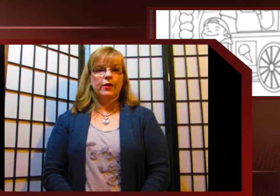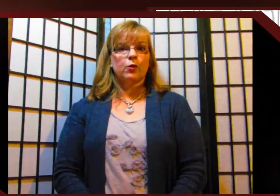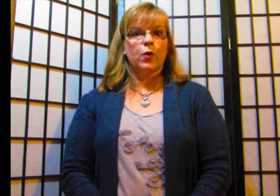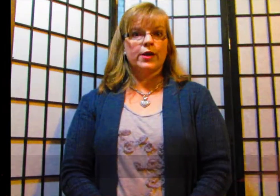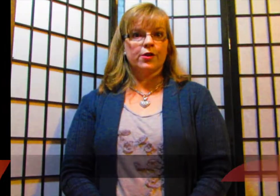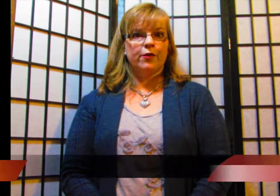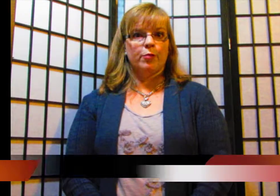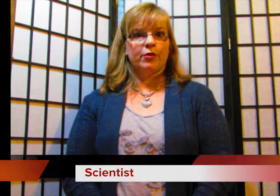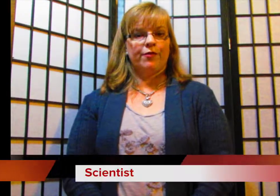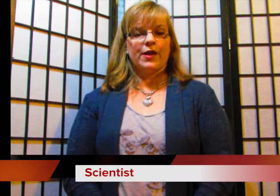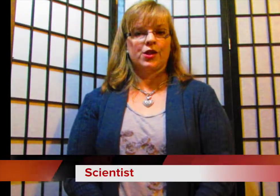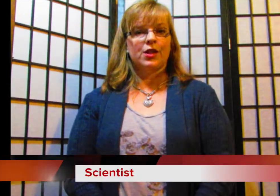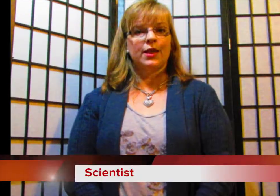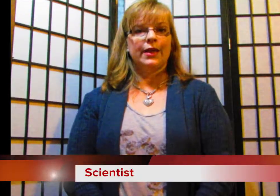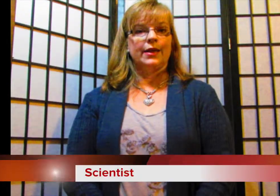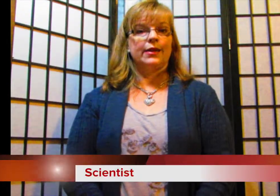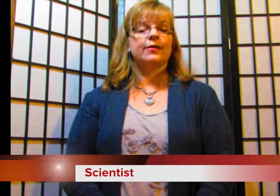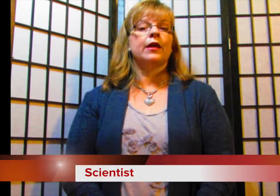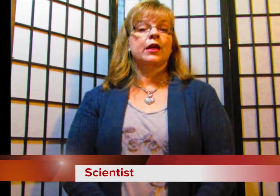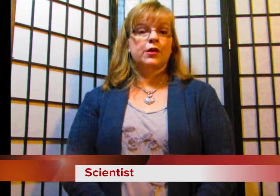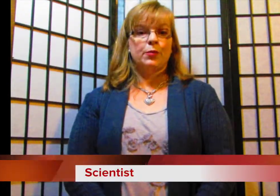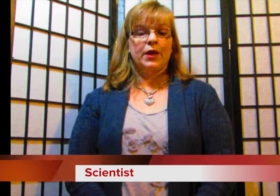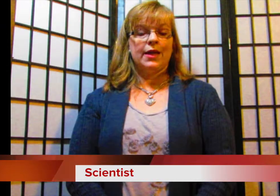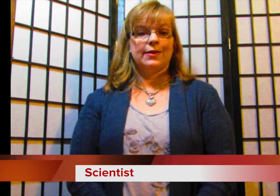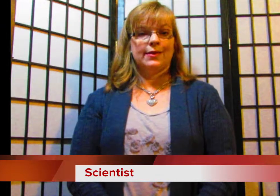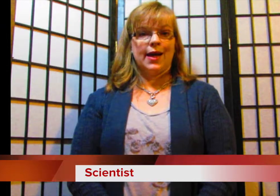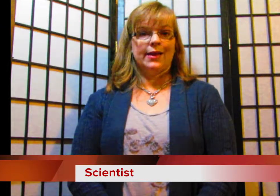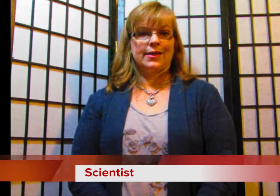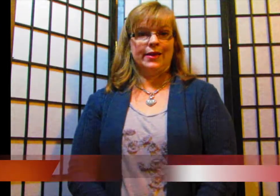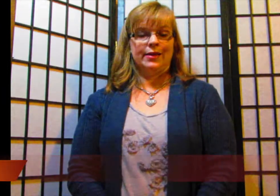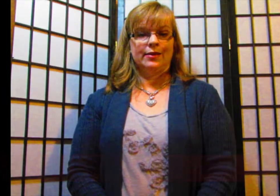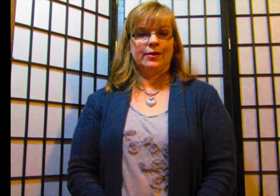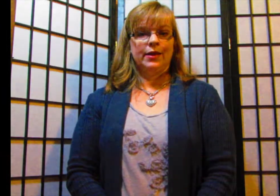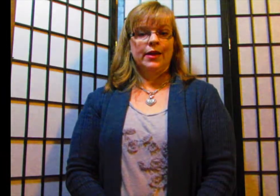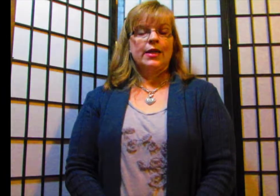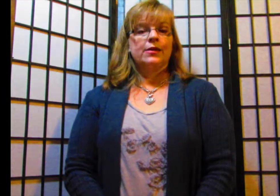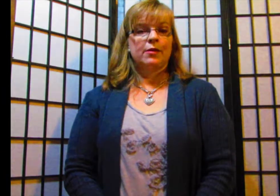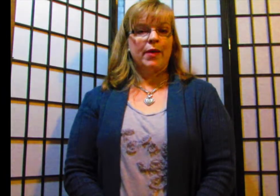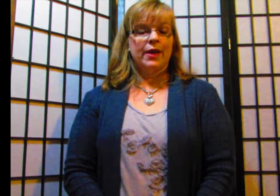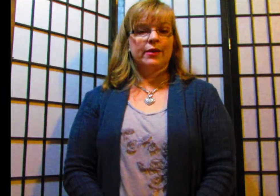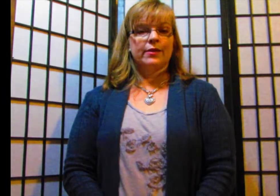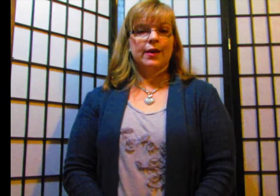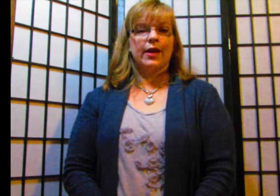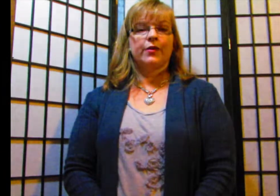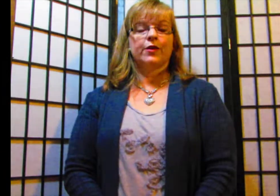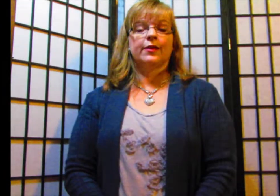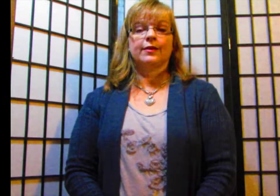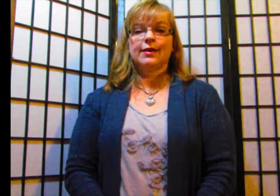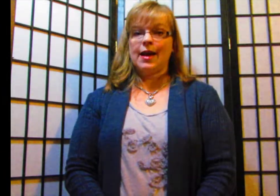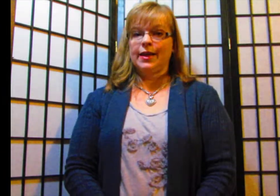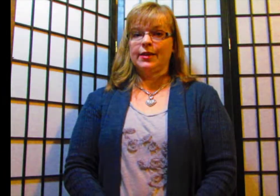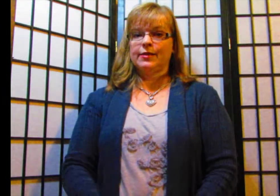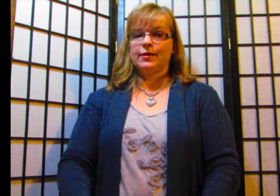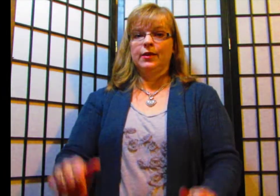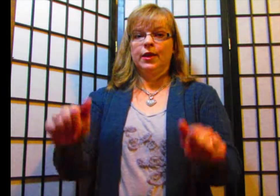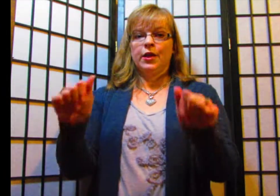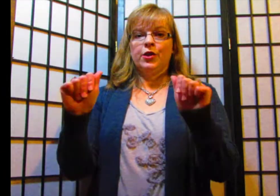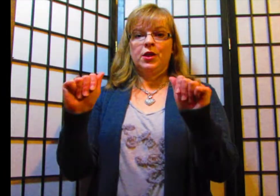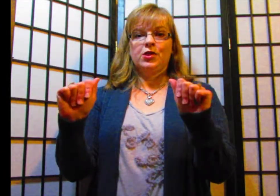Another wonderful profession is to be a scientist. To make the sign for science, you need your